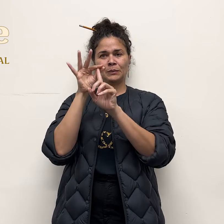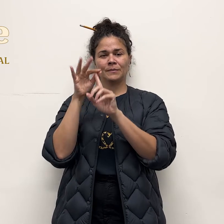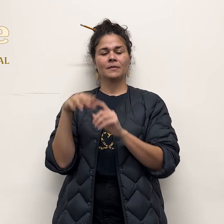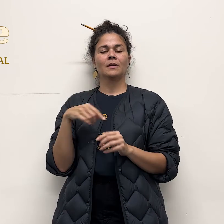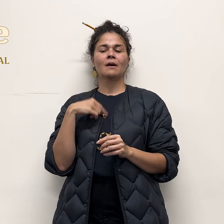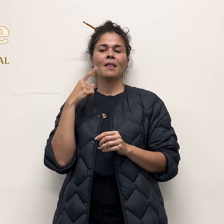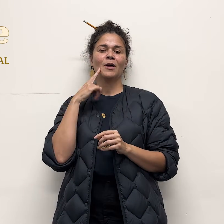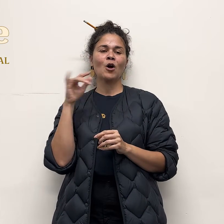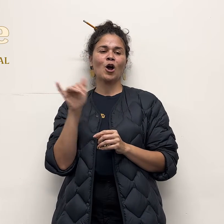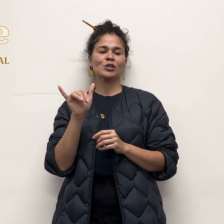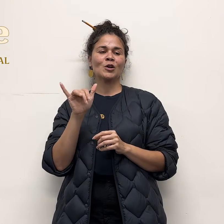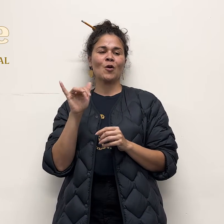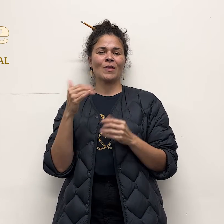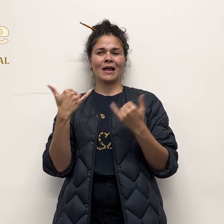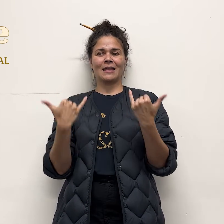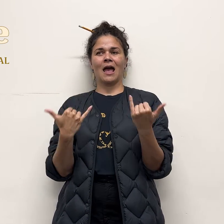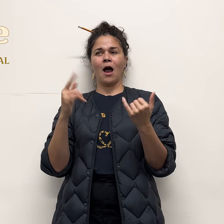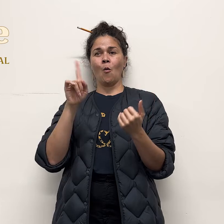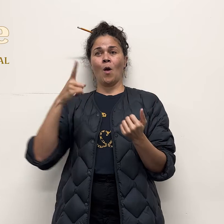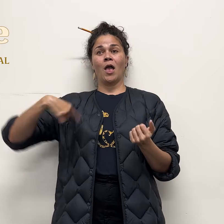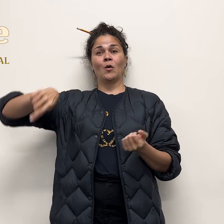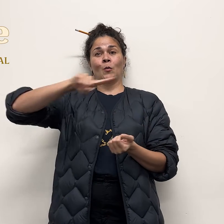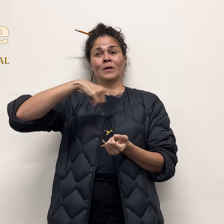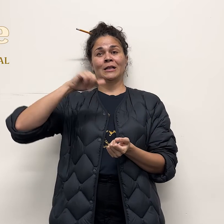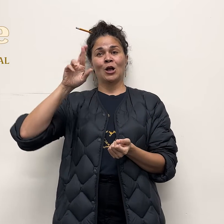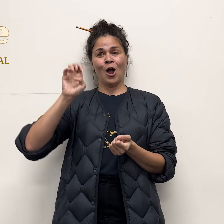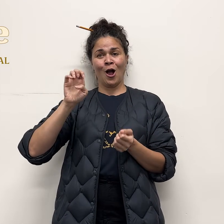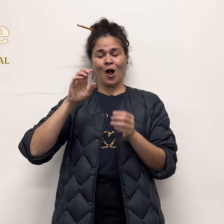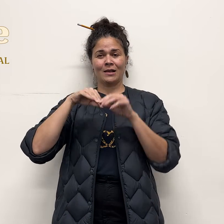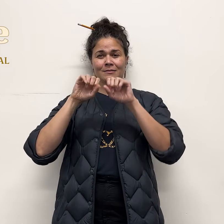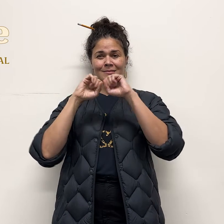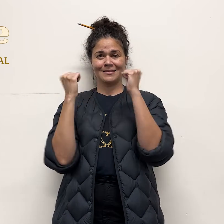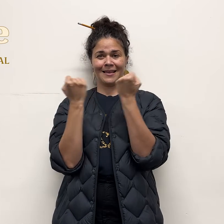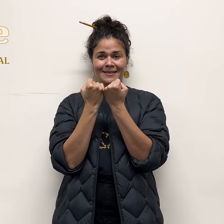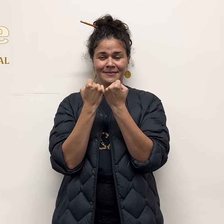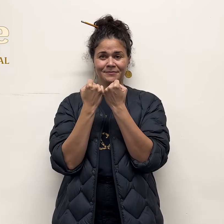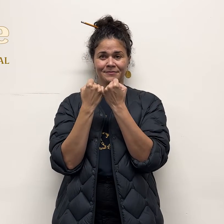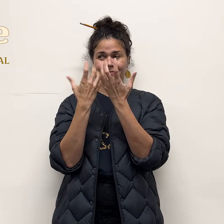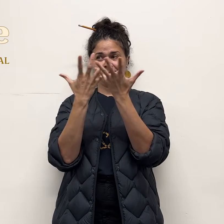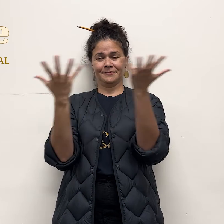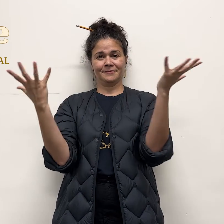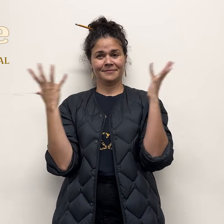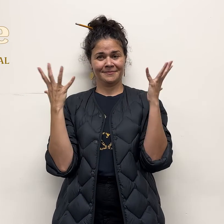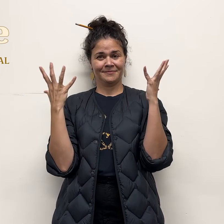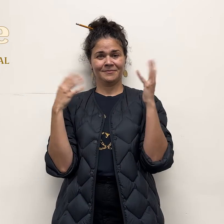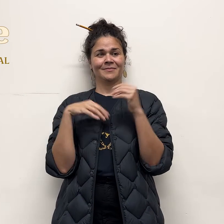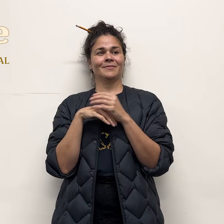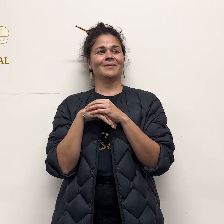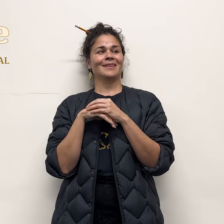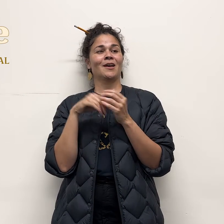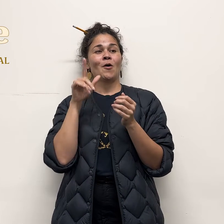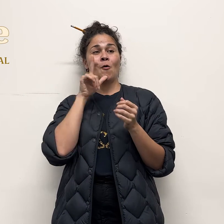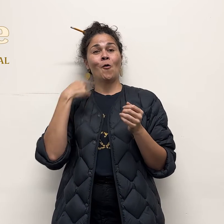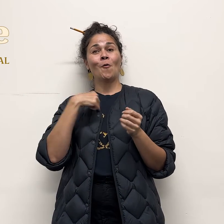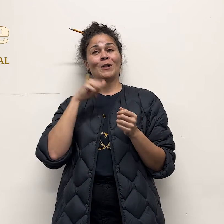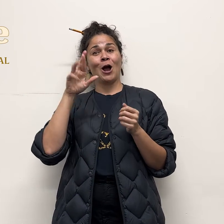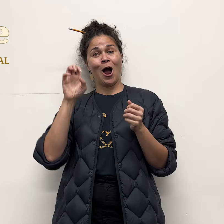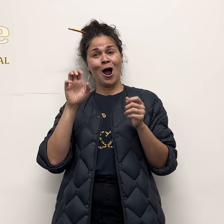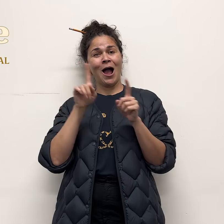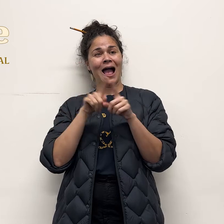unique. So we are an ensemble. In the most classic sense, we are certainly people and